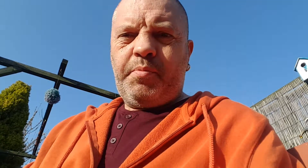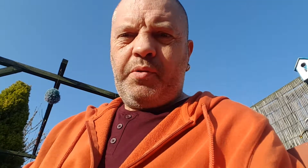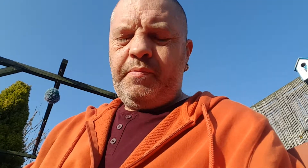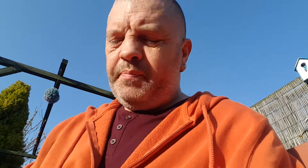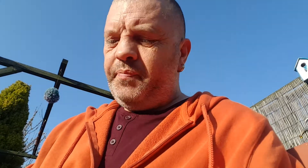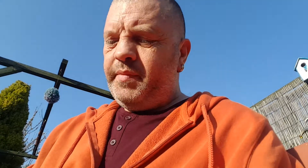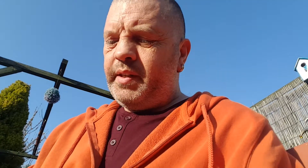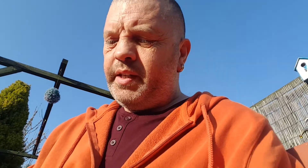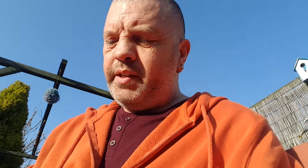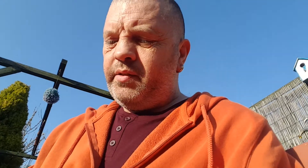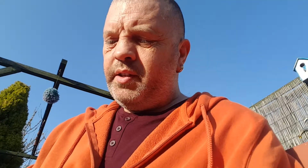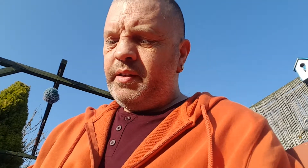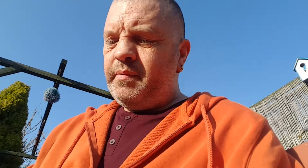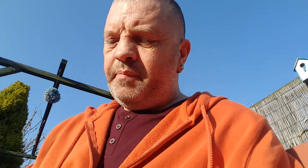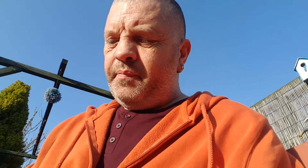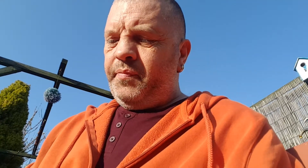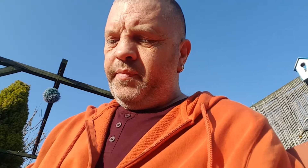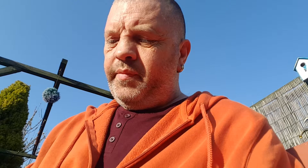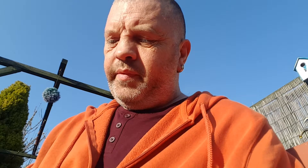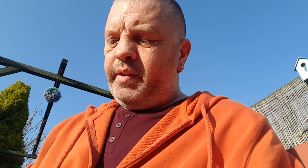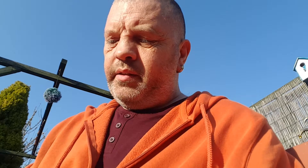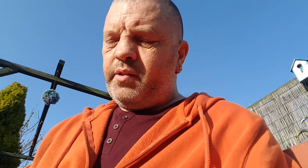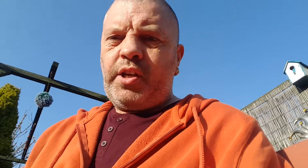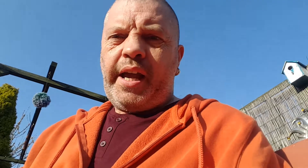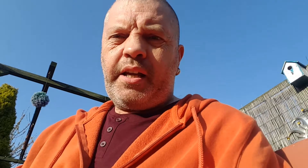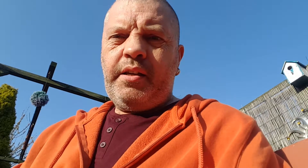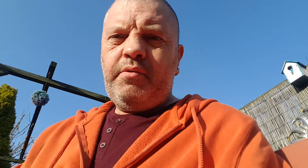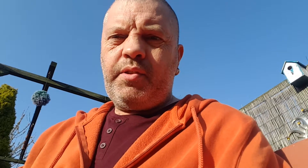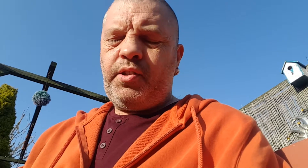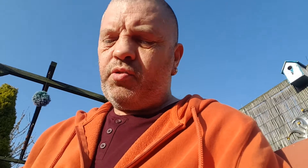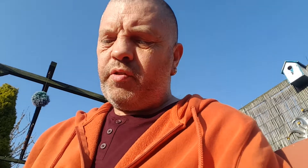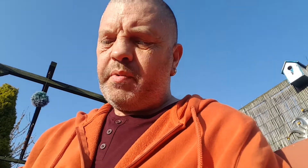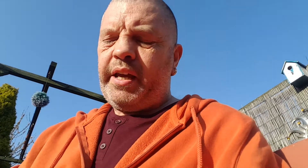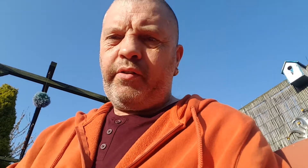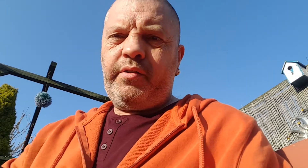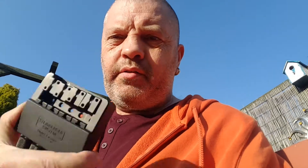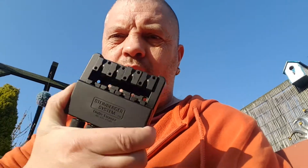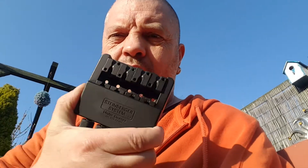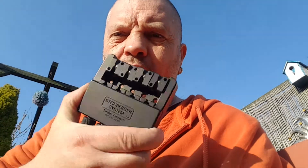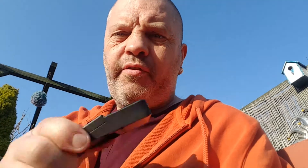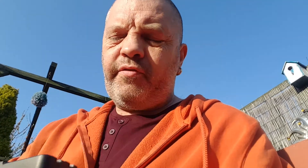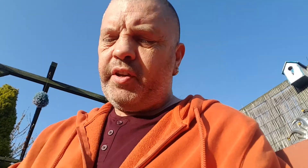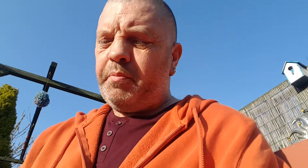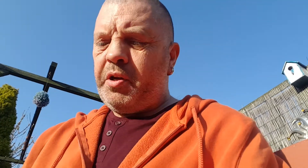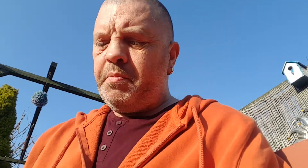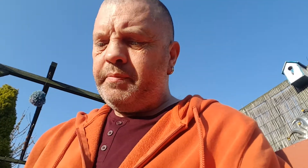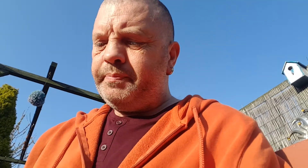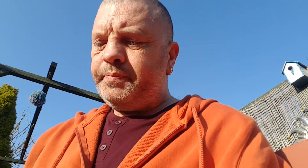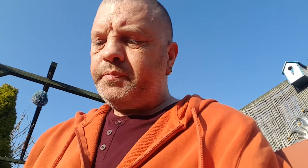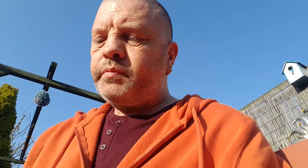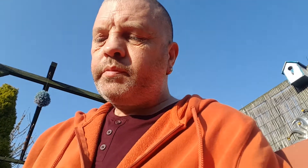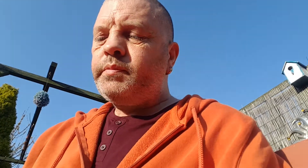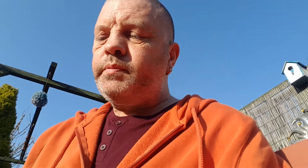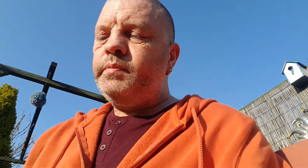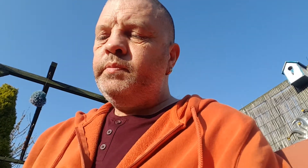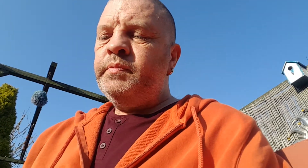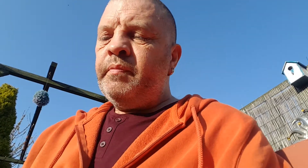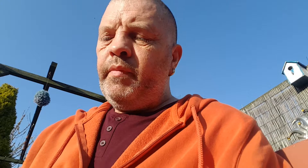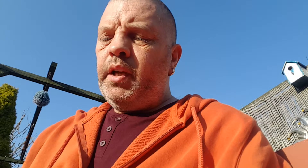unusable. And the jack, which is stripped down and got that off of it at the moment, I